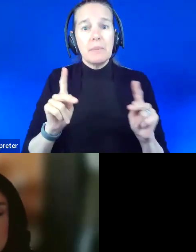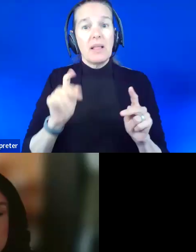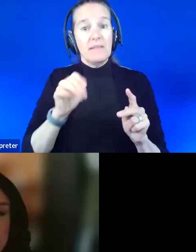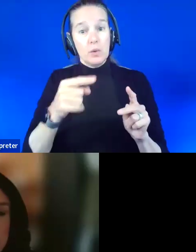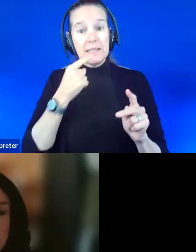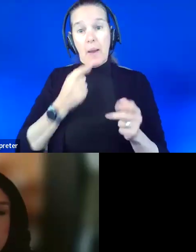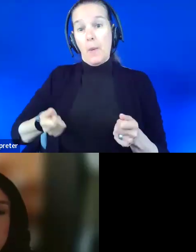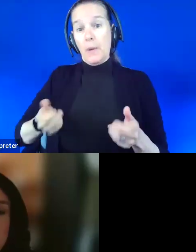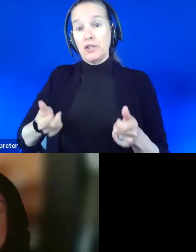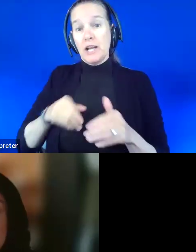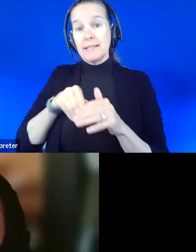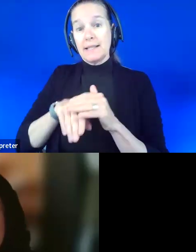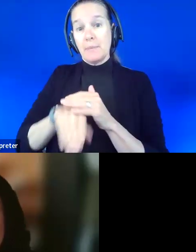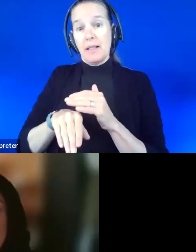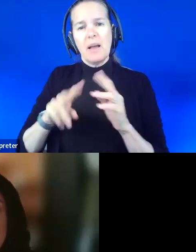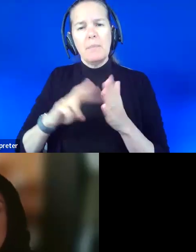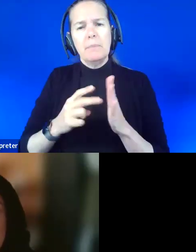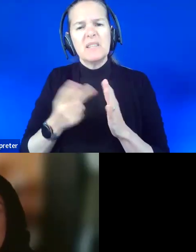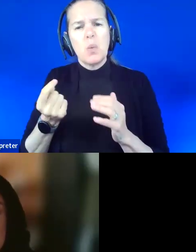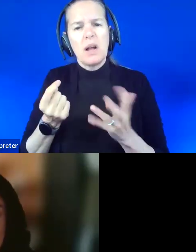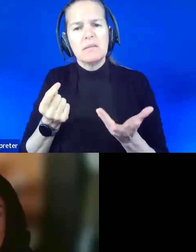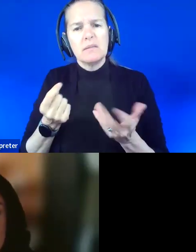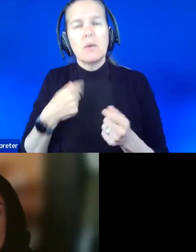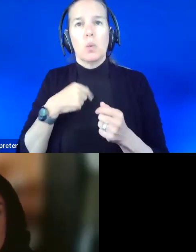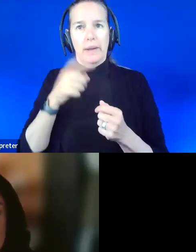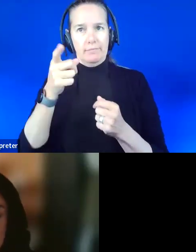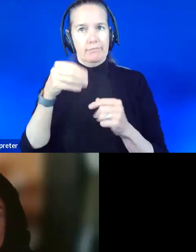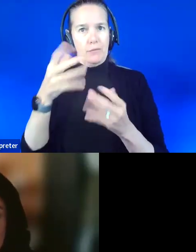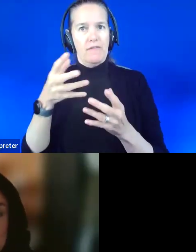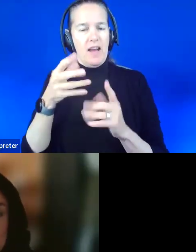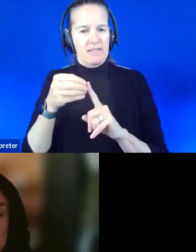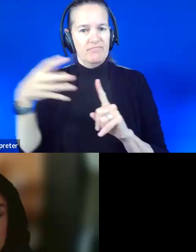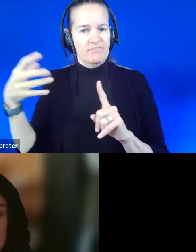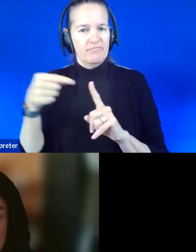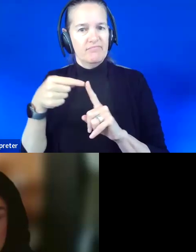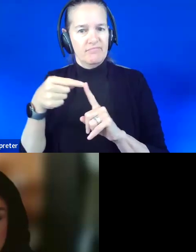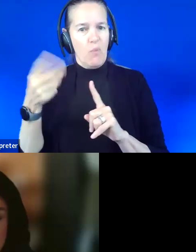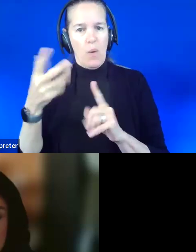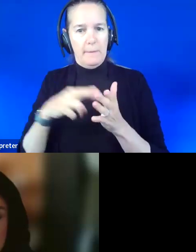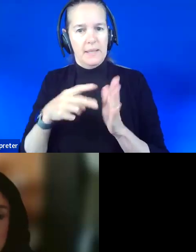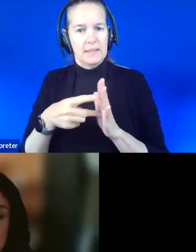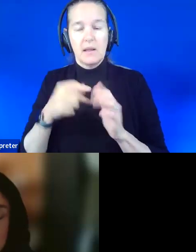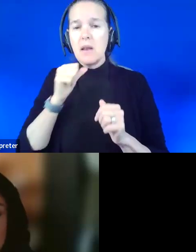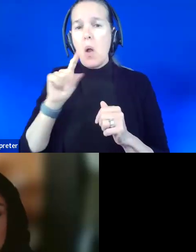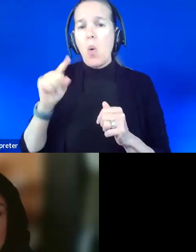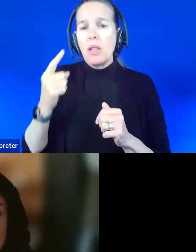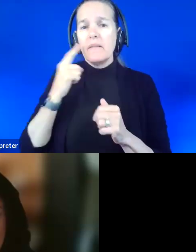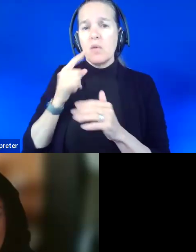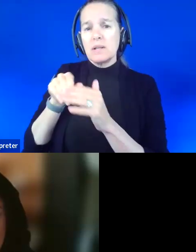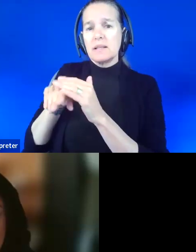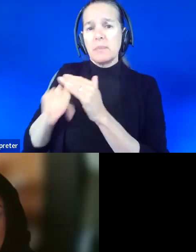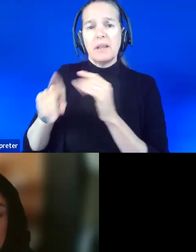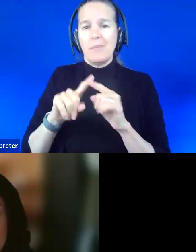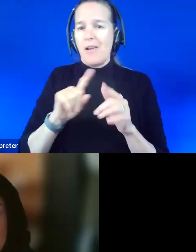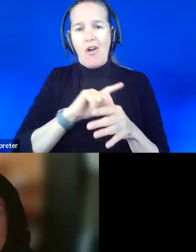accessible, what does that mean? So we provide those details behind venue features, and not just for accessibility, but for all features. So